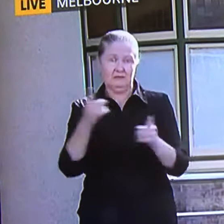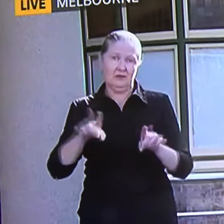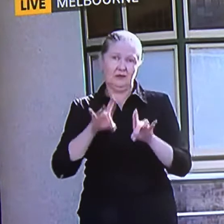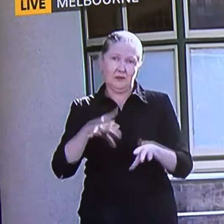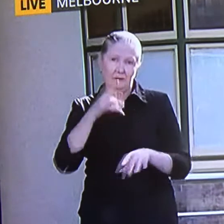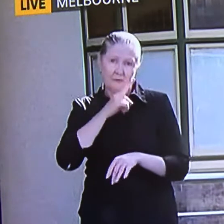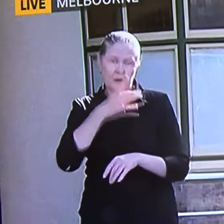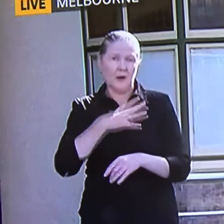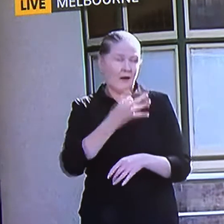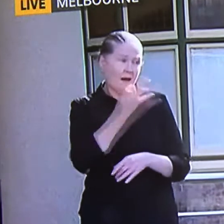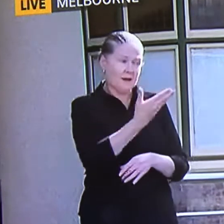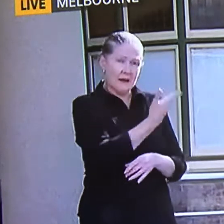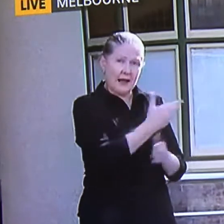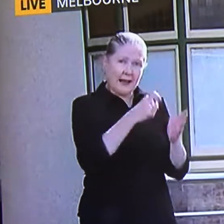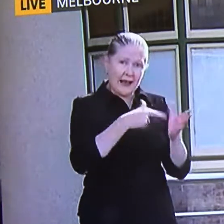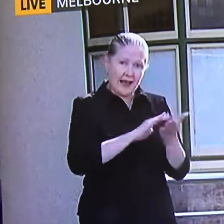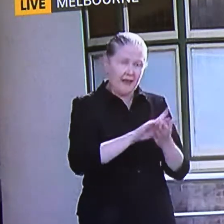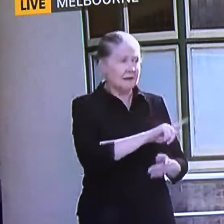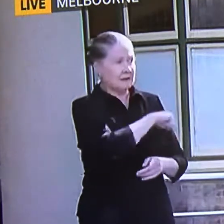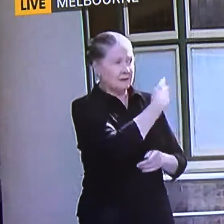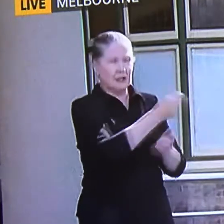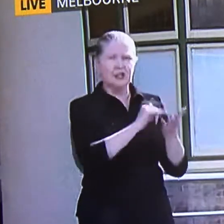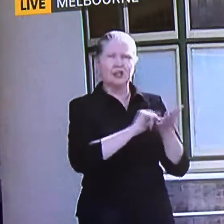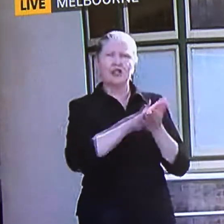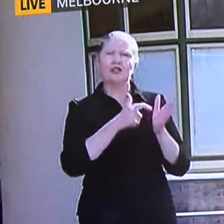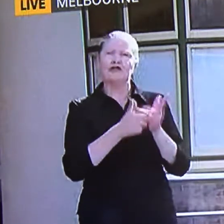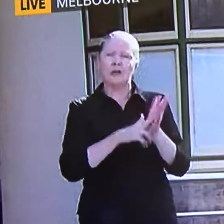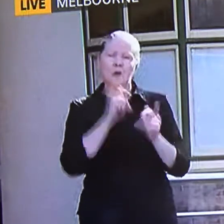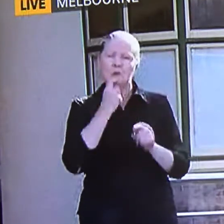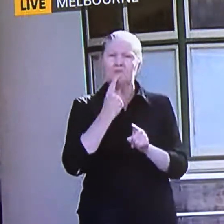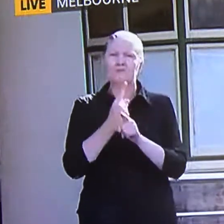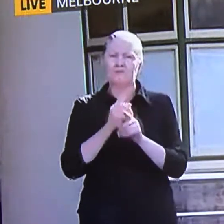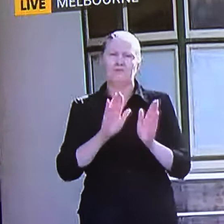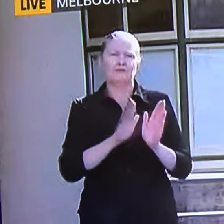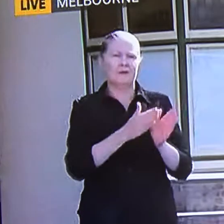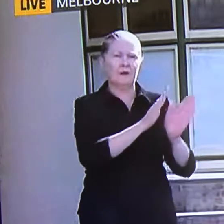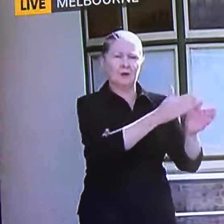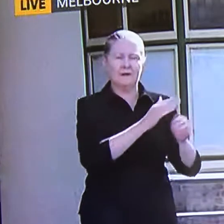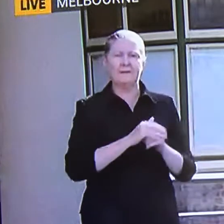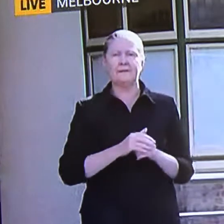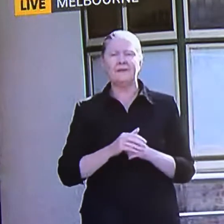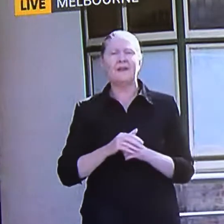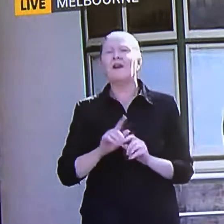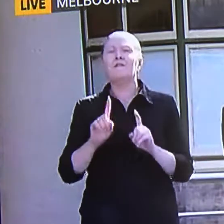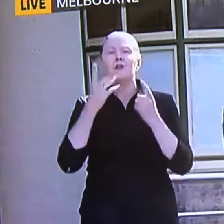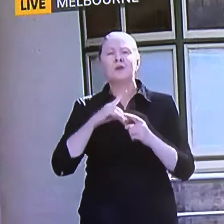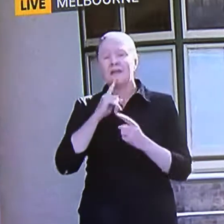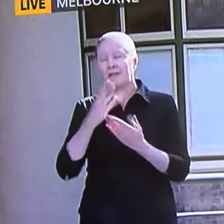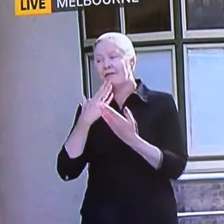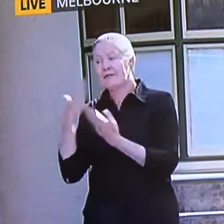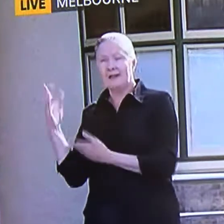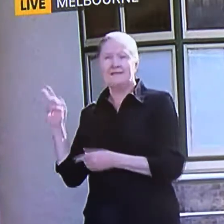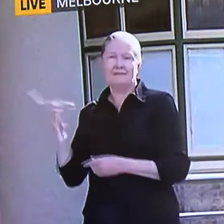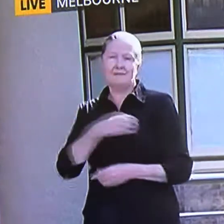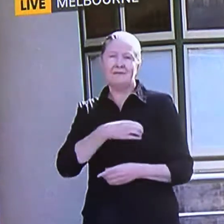and to invite Kath and then Sharon to make some brief remarks. Thanks, Minister. I'd firstly like to start by thanking the Minister for